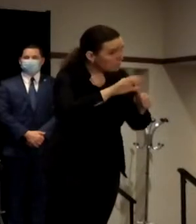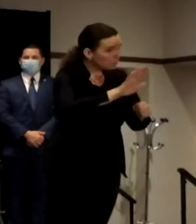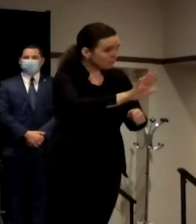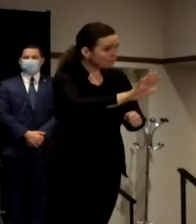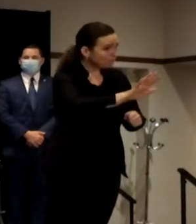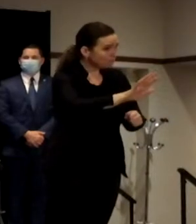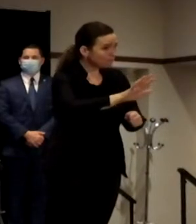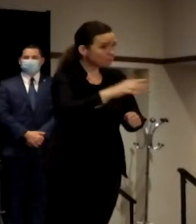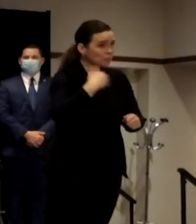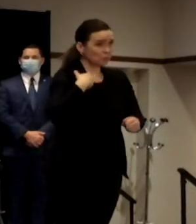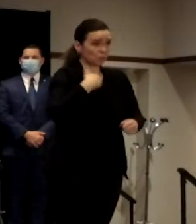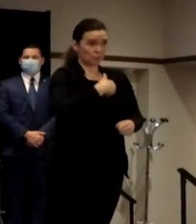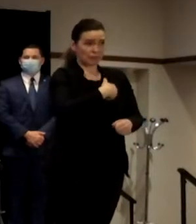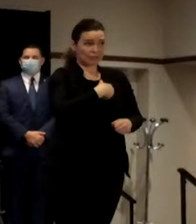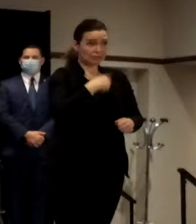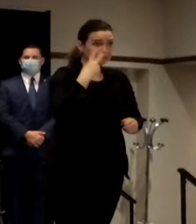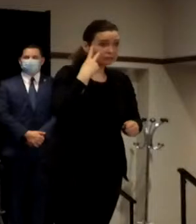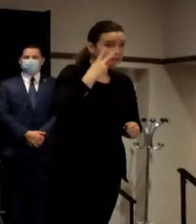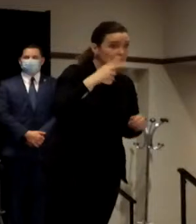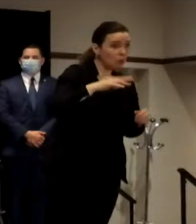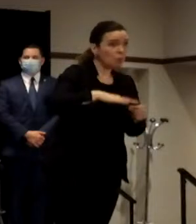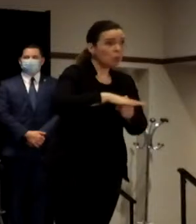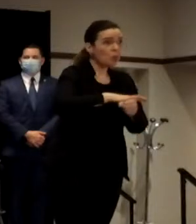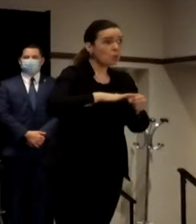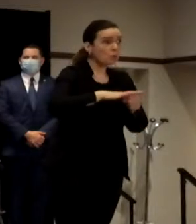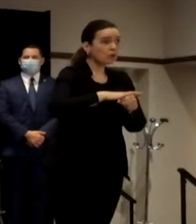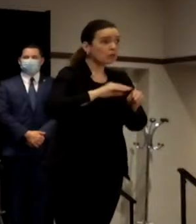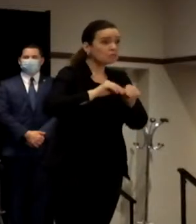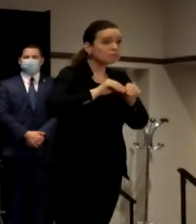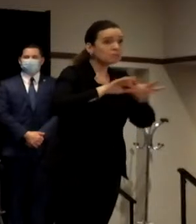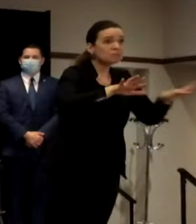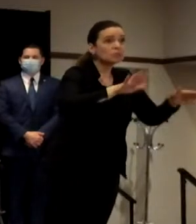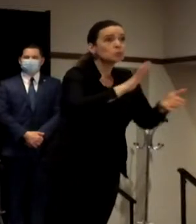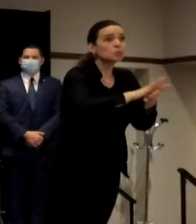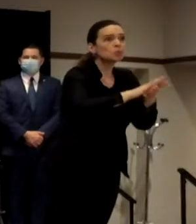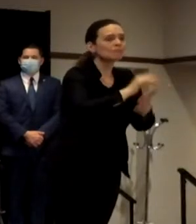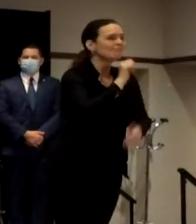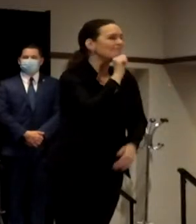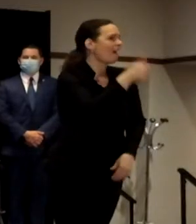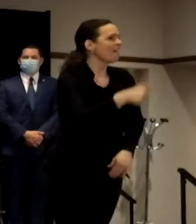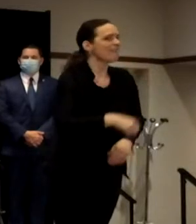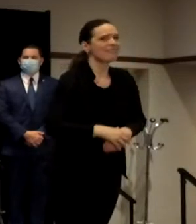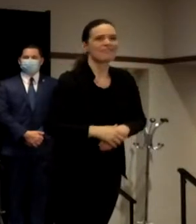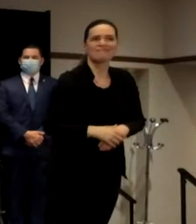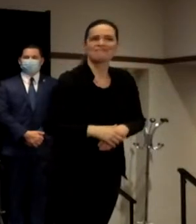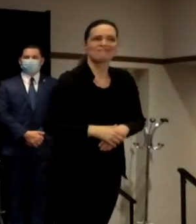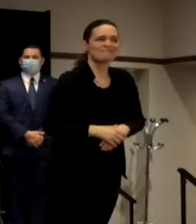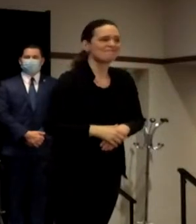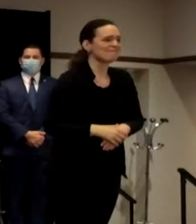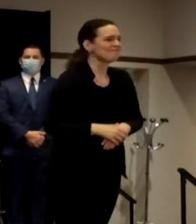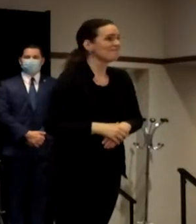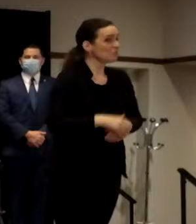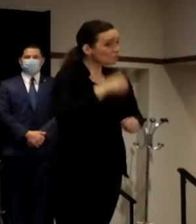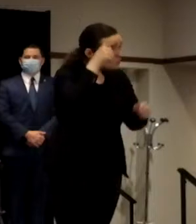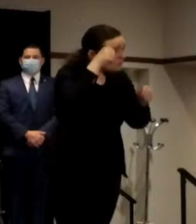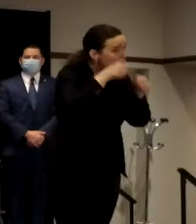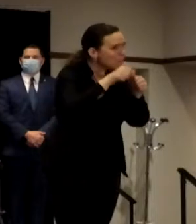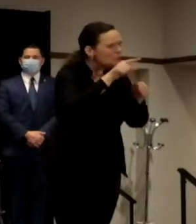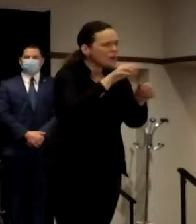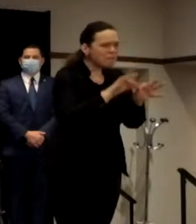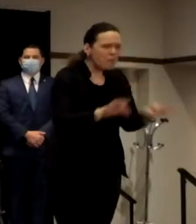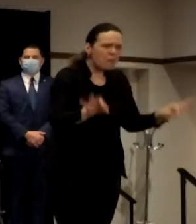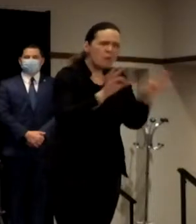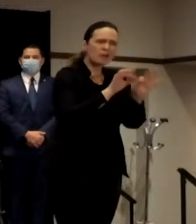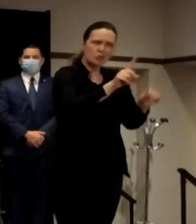local transmission within the school. So that is important to remember, that what was happening, if you look at the curves and like